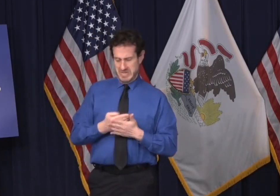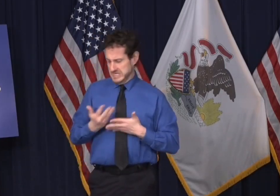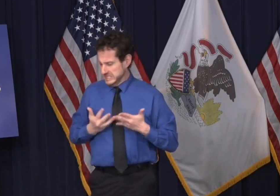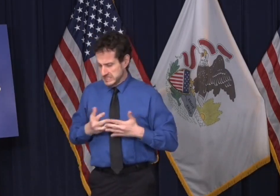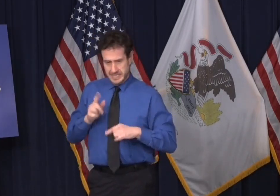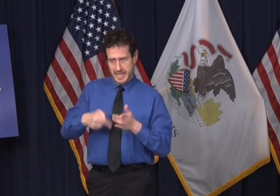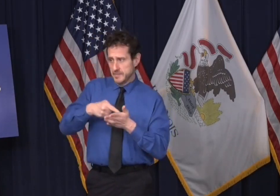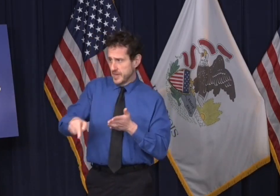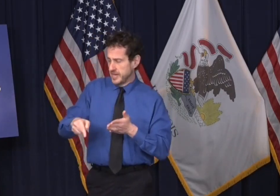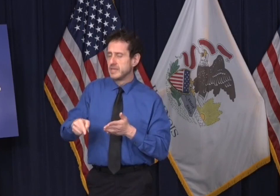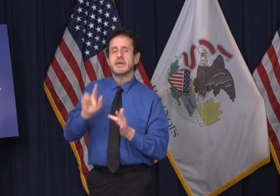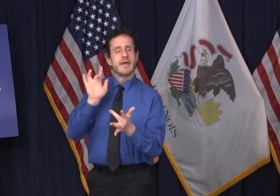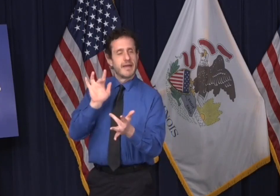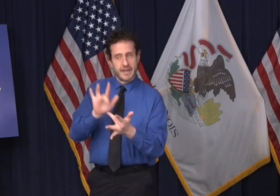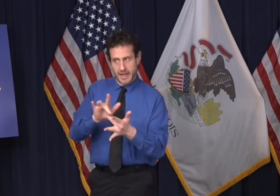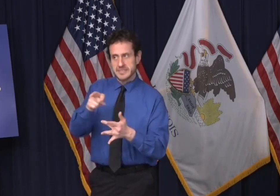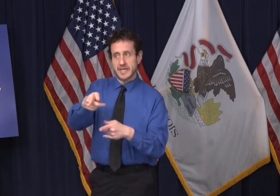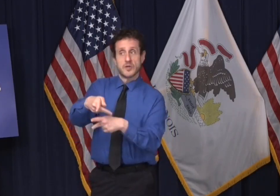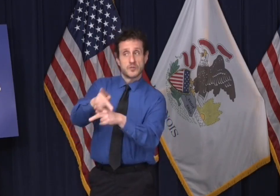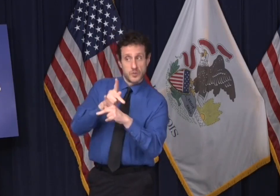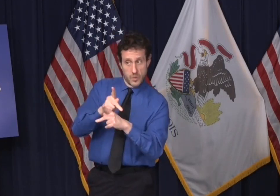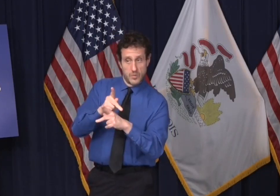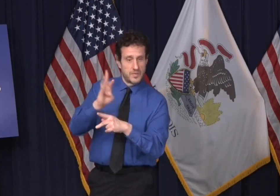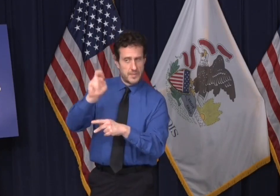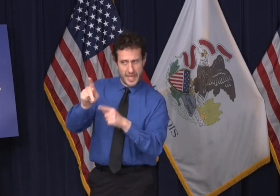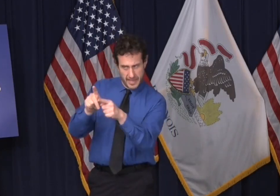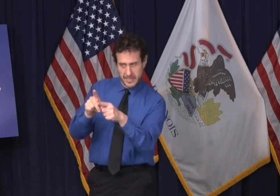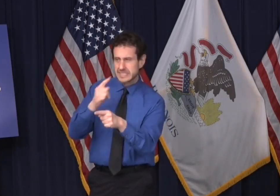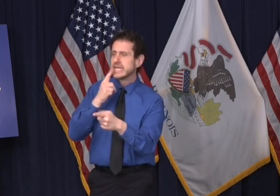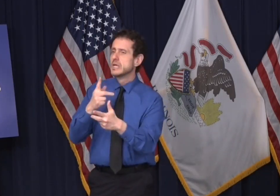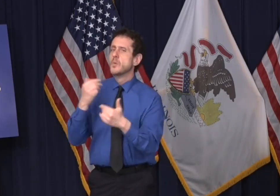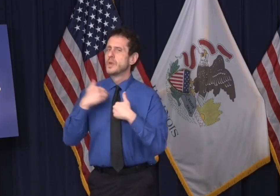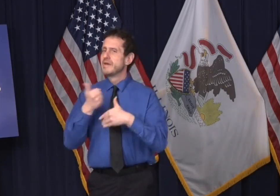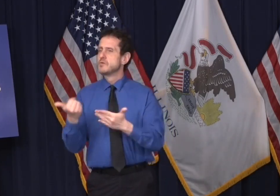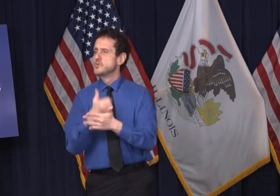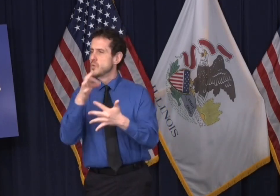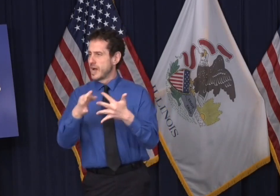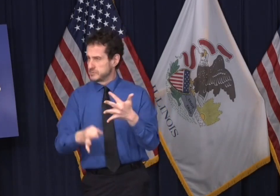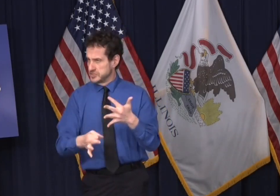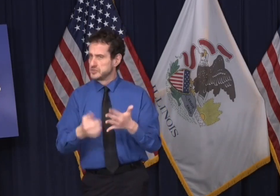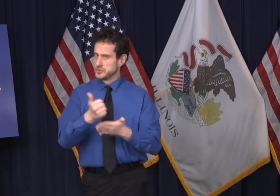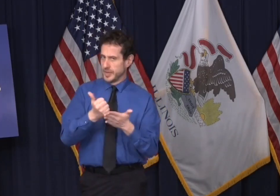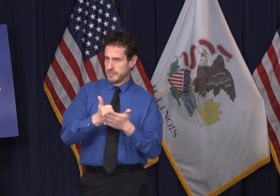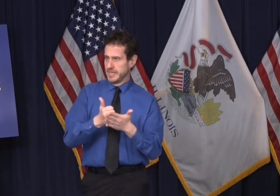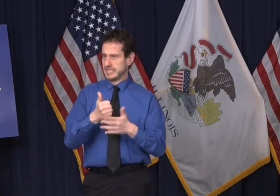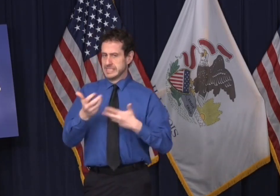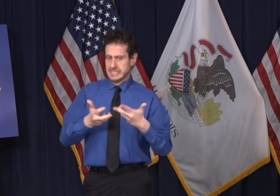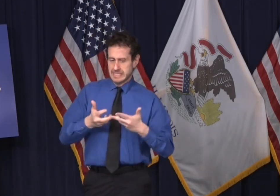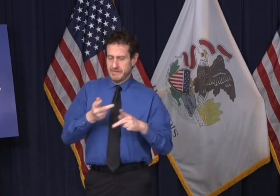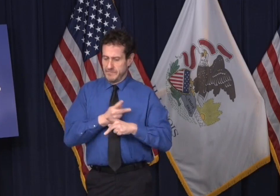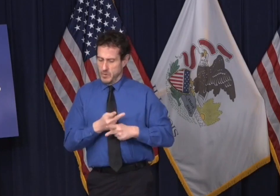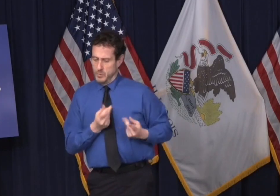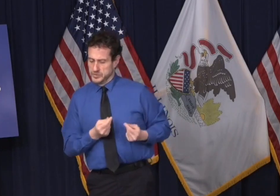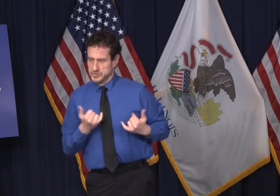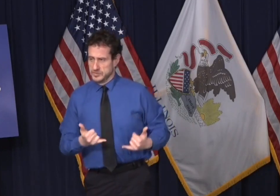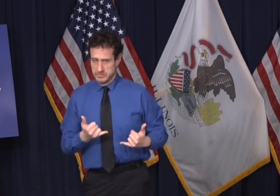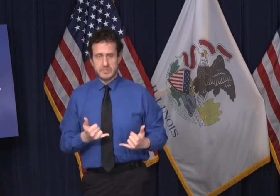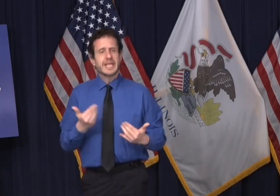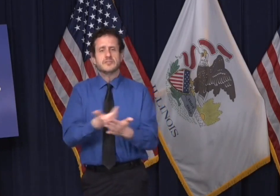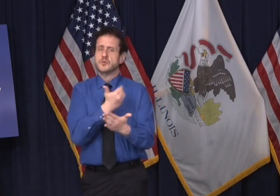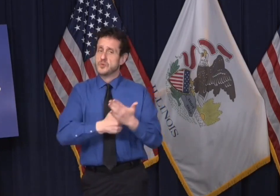get relief with these new options. This is new, so even the lenders are getting up to speed on